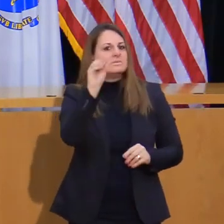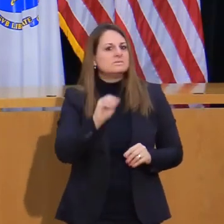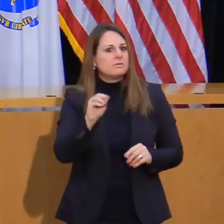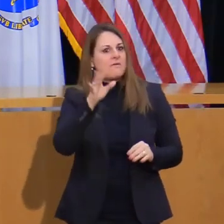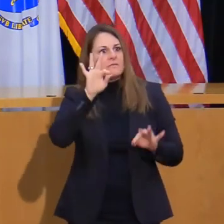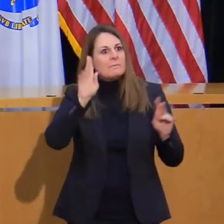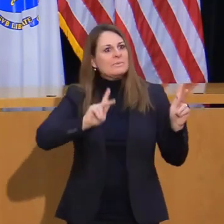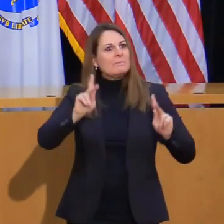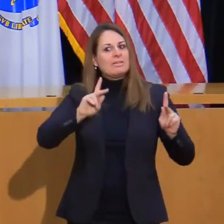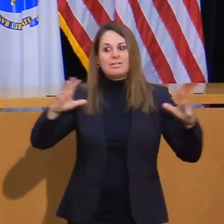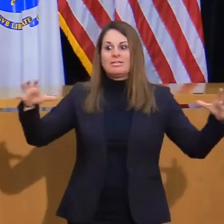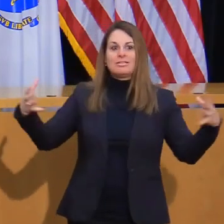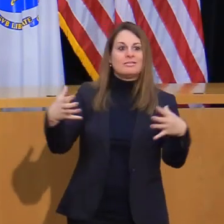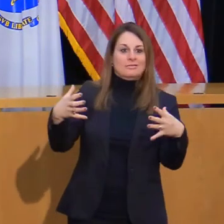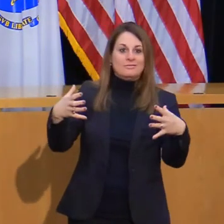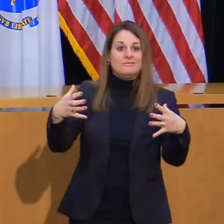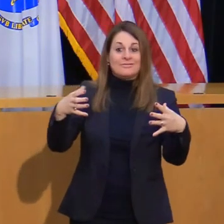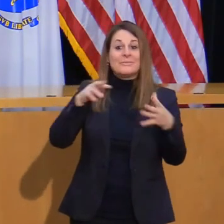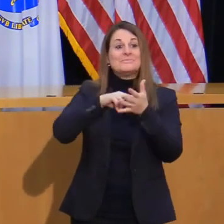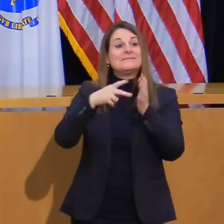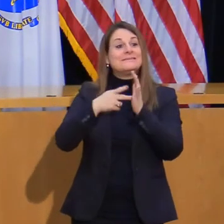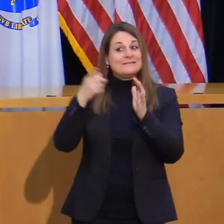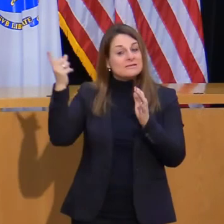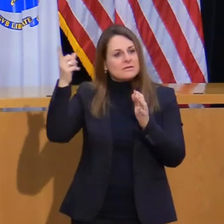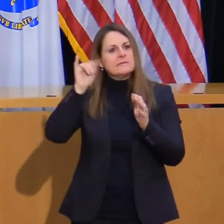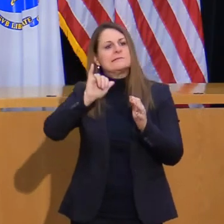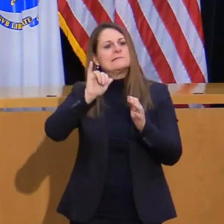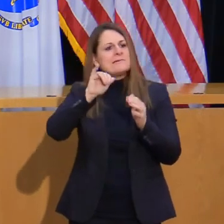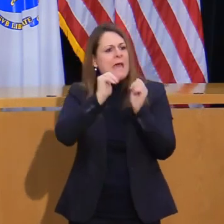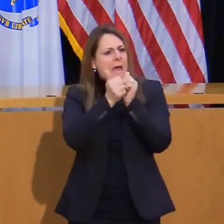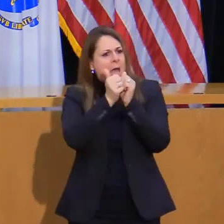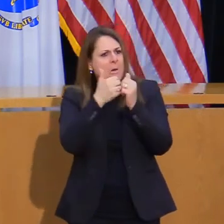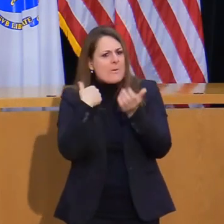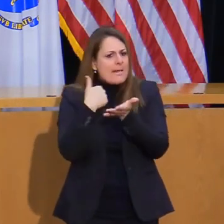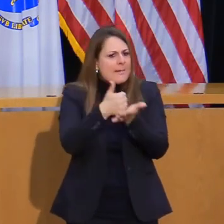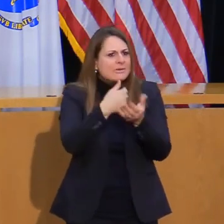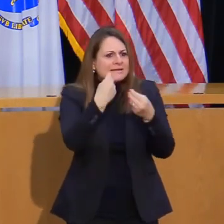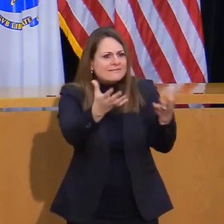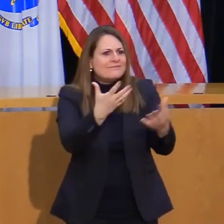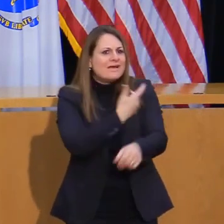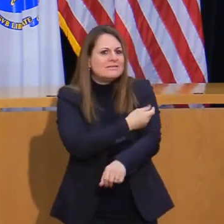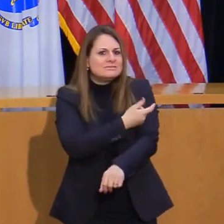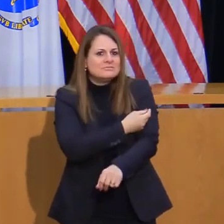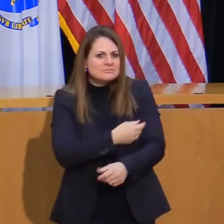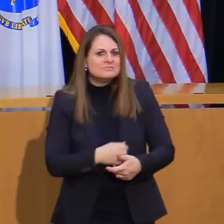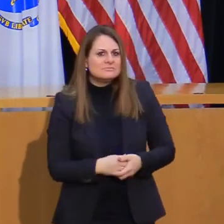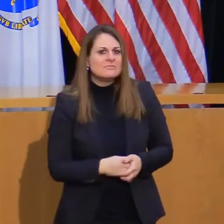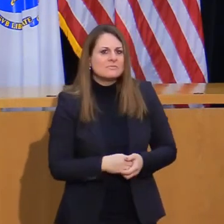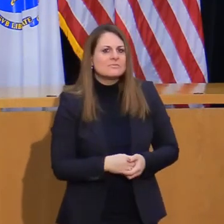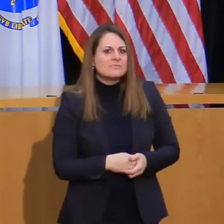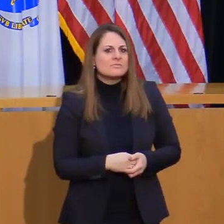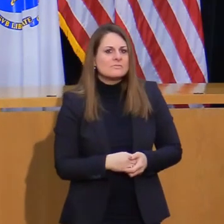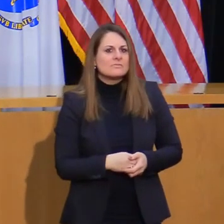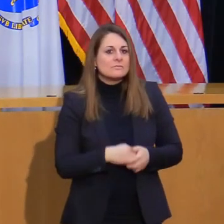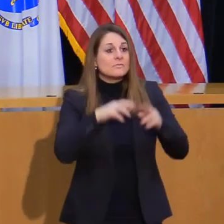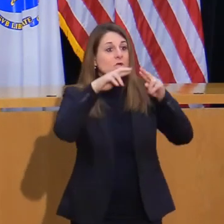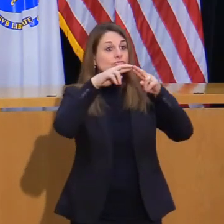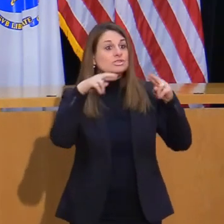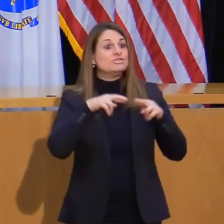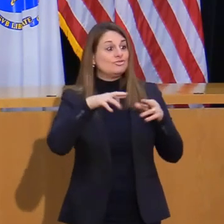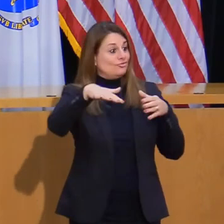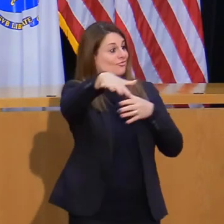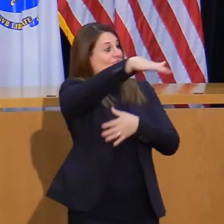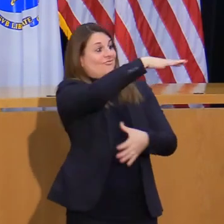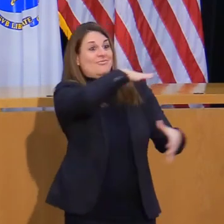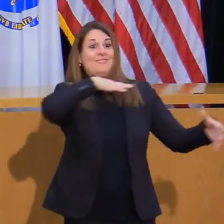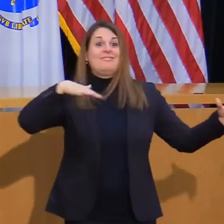about 60% of our state's population, will receive vaccines through the statewide service operated by the Commonwealth